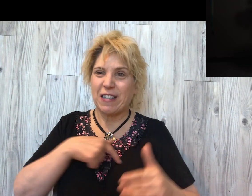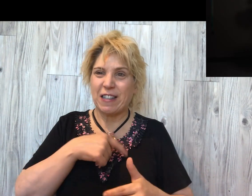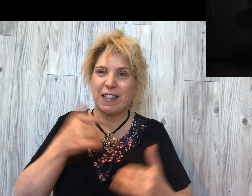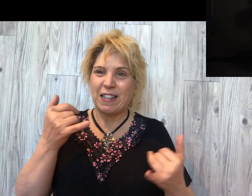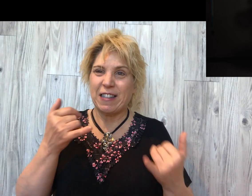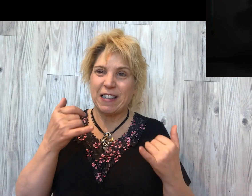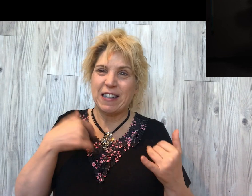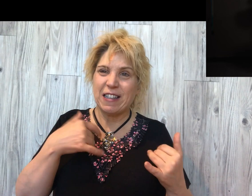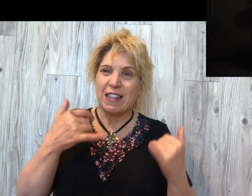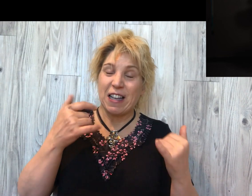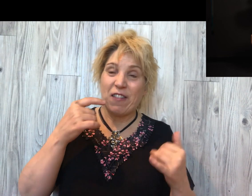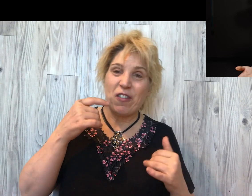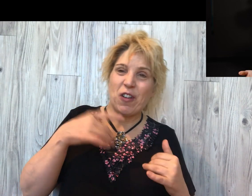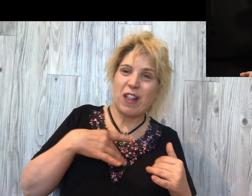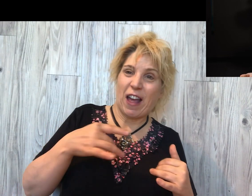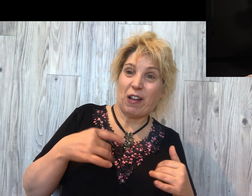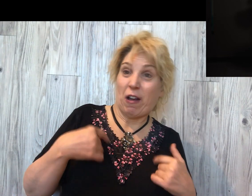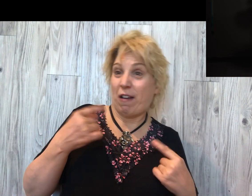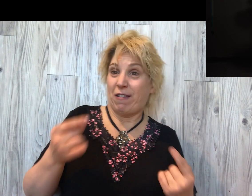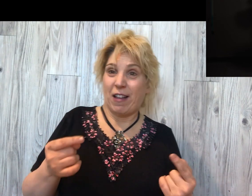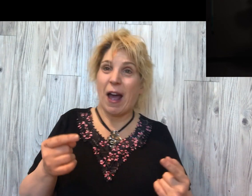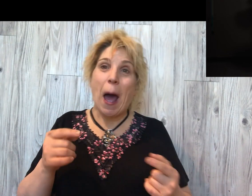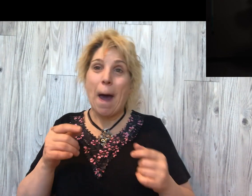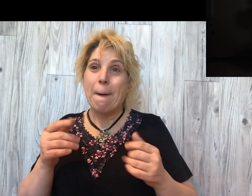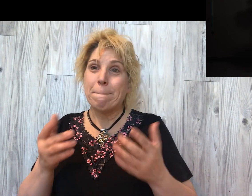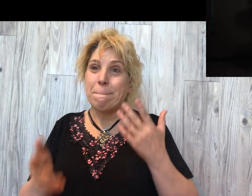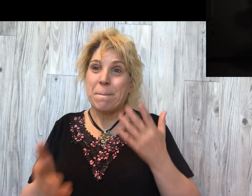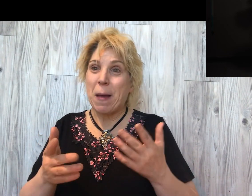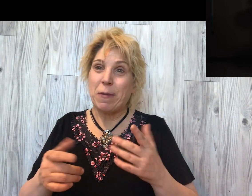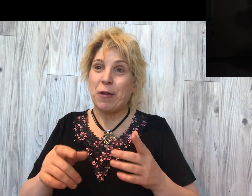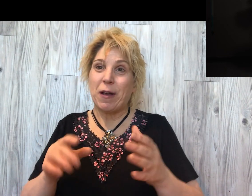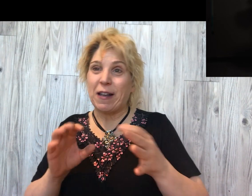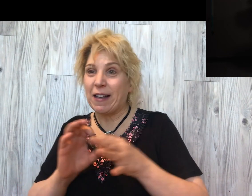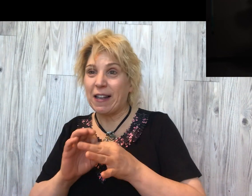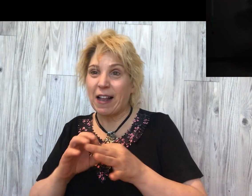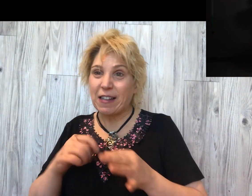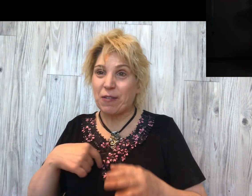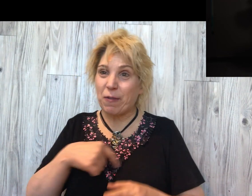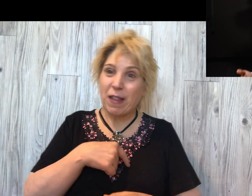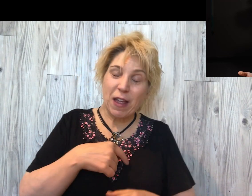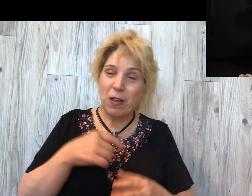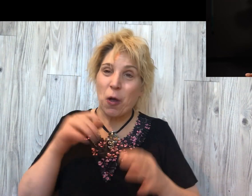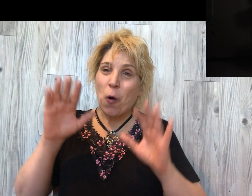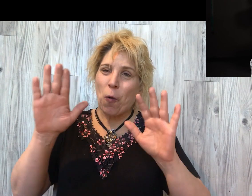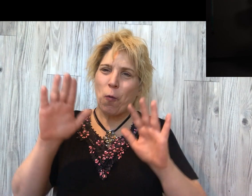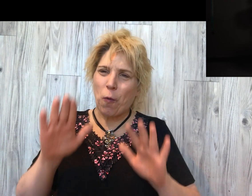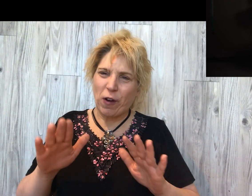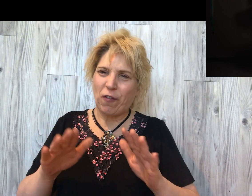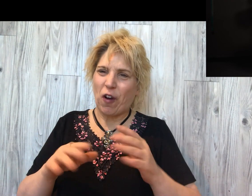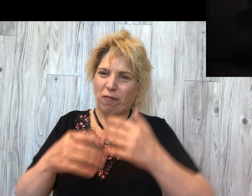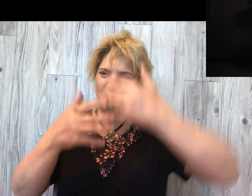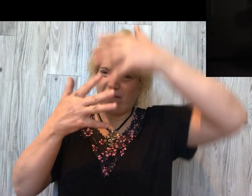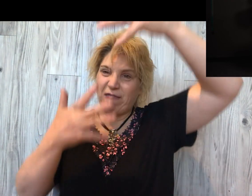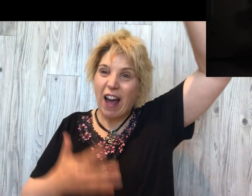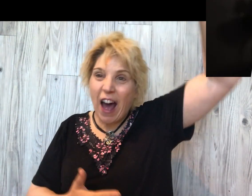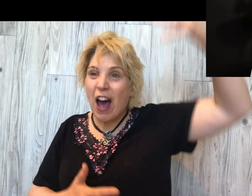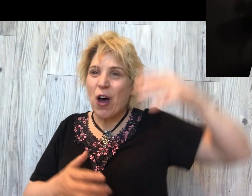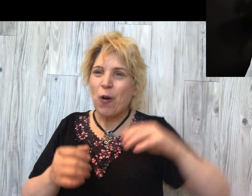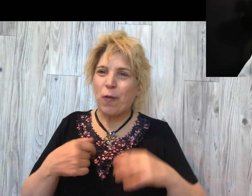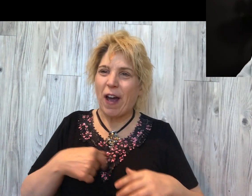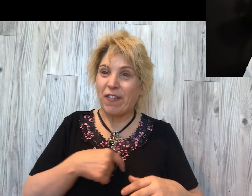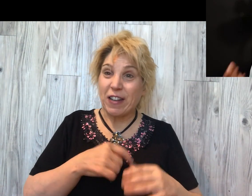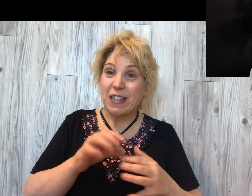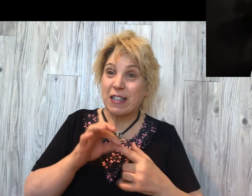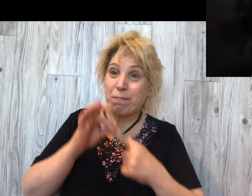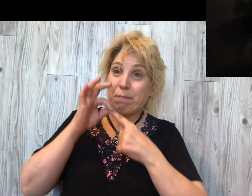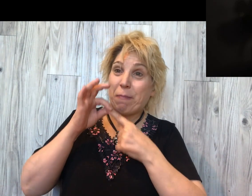us here today. If you like what you've seen so far, make sure you connect with us, but we still have a wonderful lineup for you. We